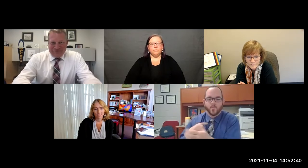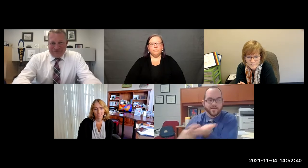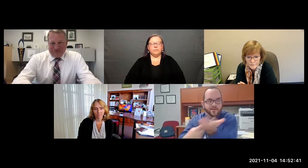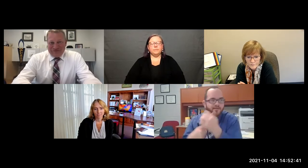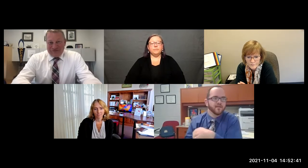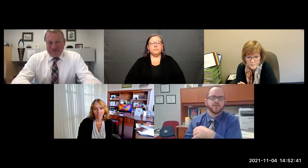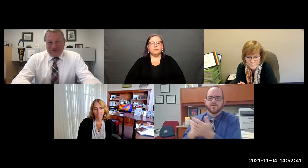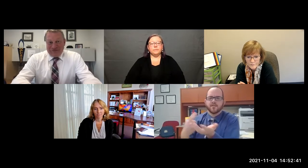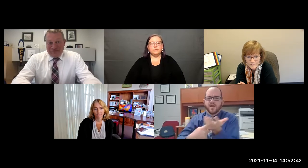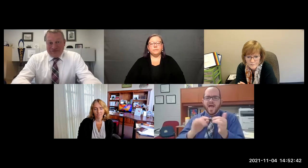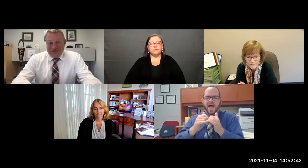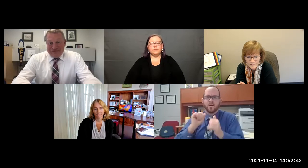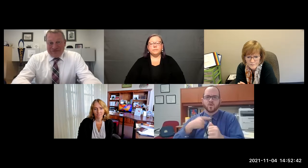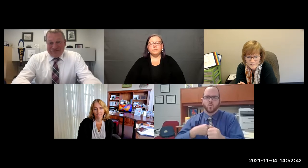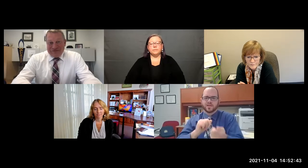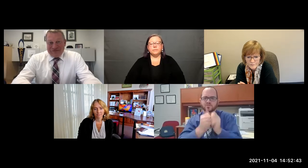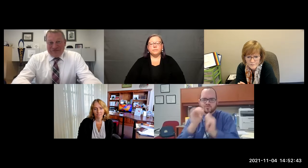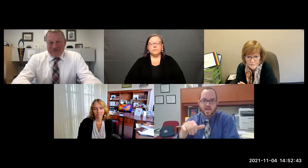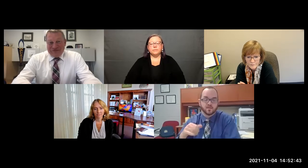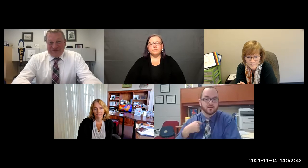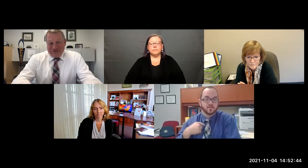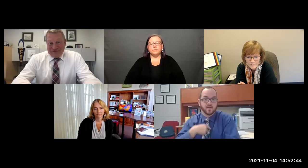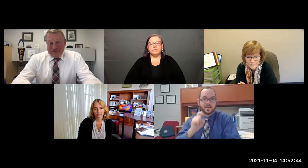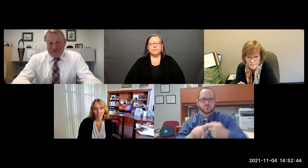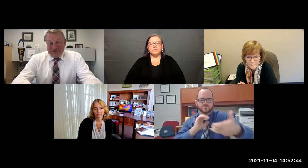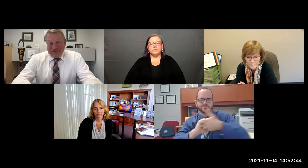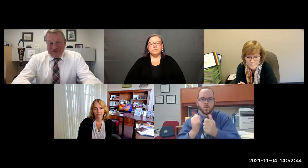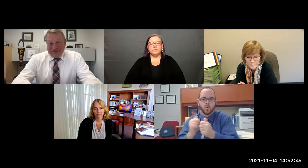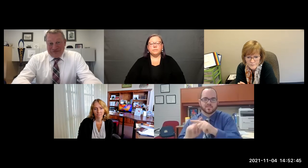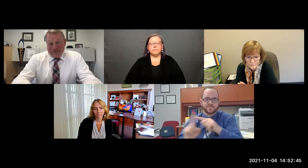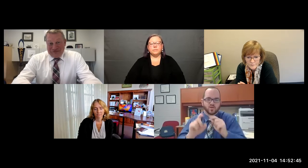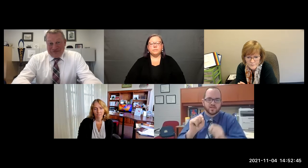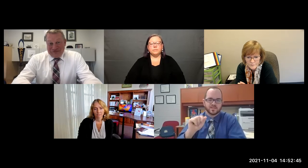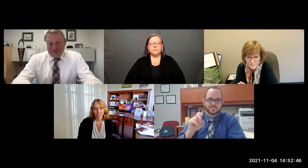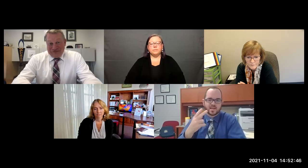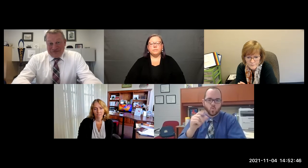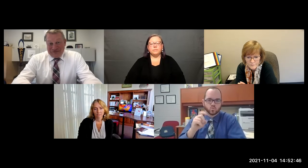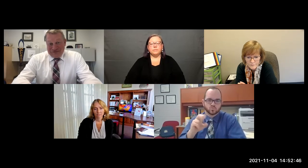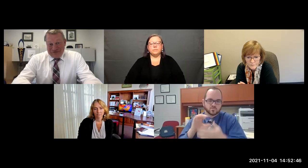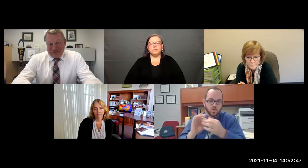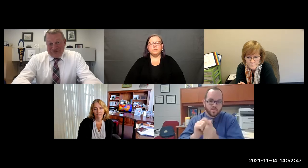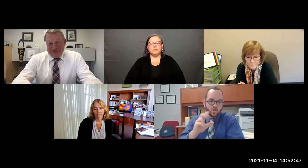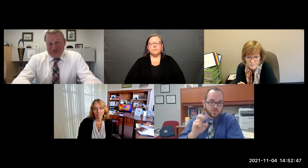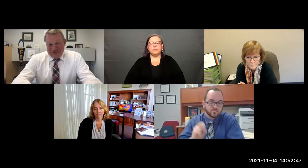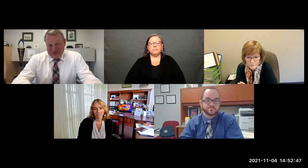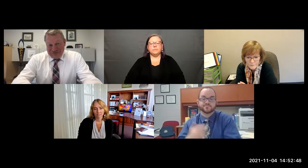deaf and hard of hearing students. And that was part of what we talked about. If we want to change that we actually need to partner with various